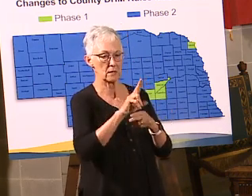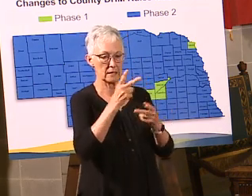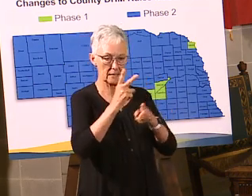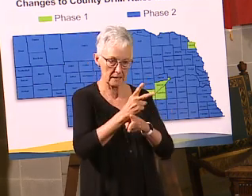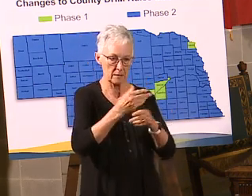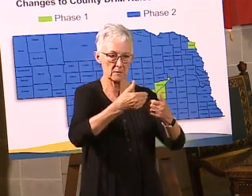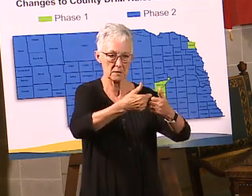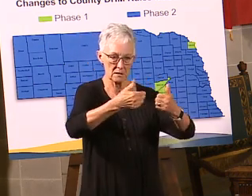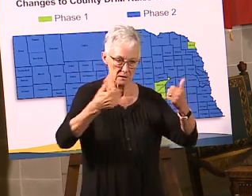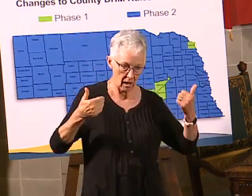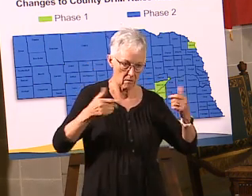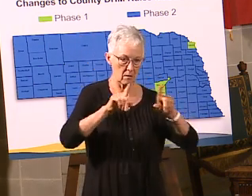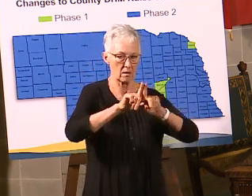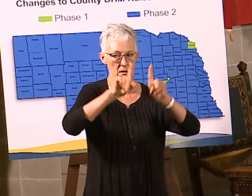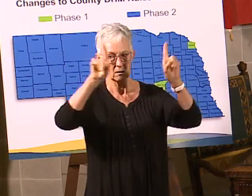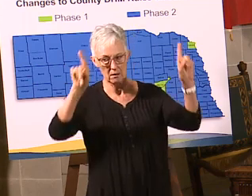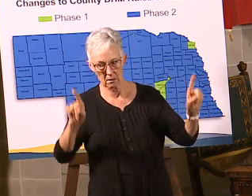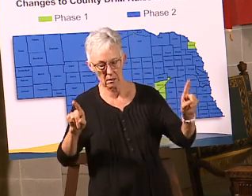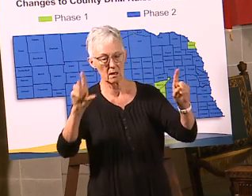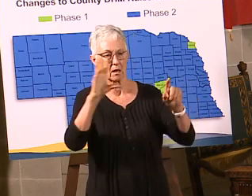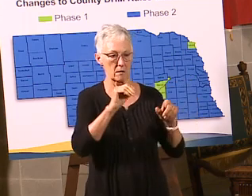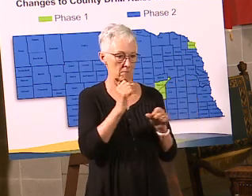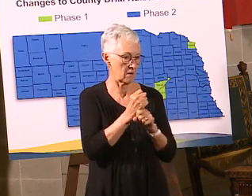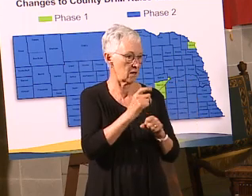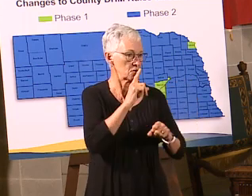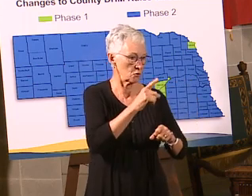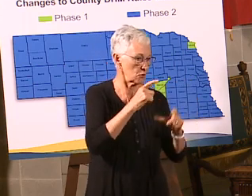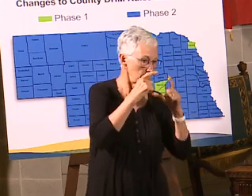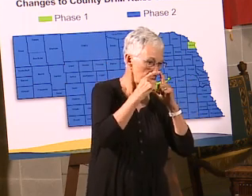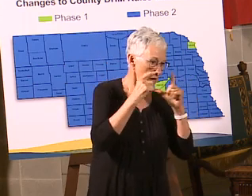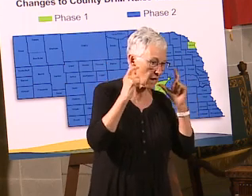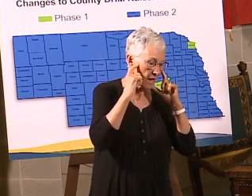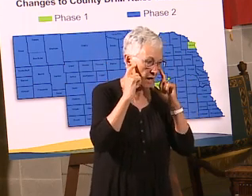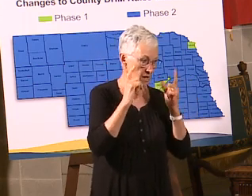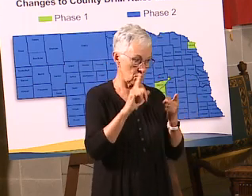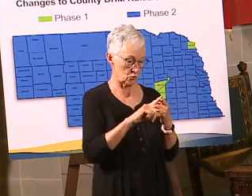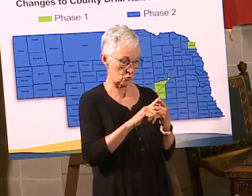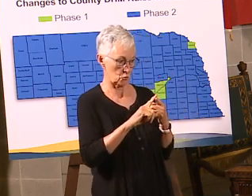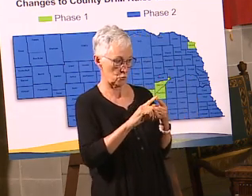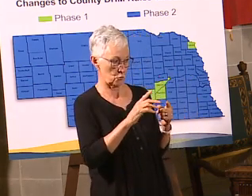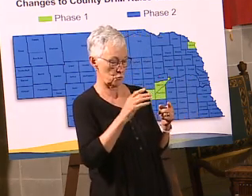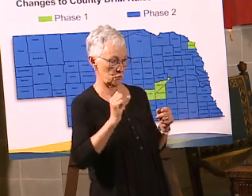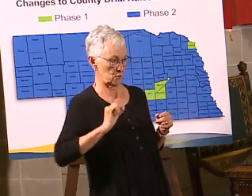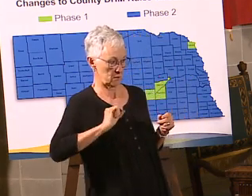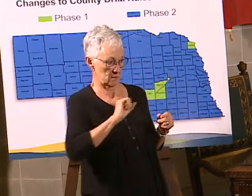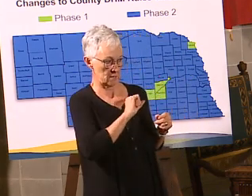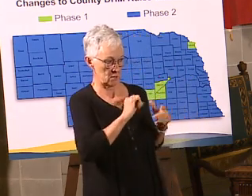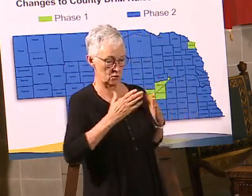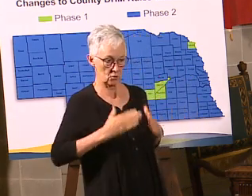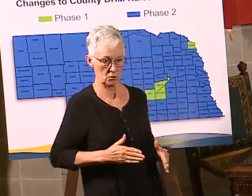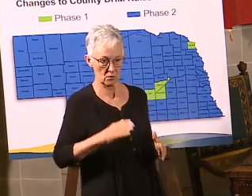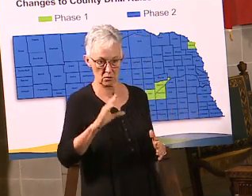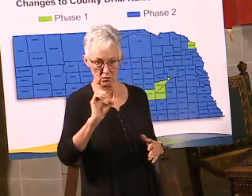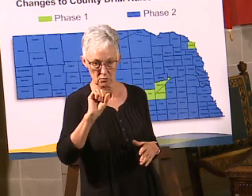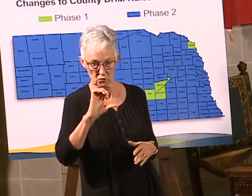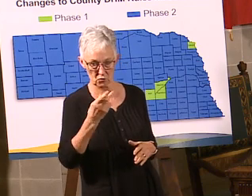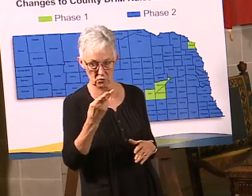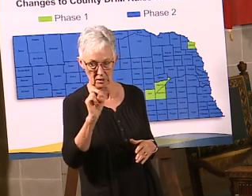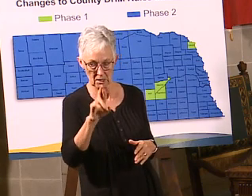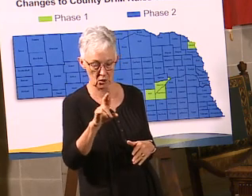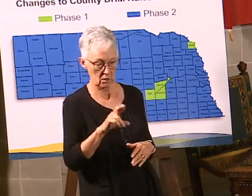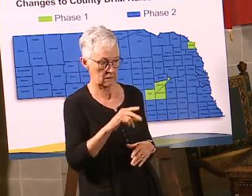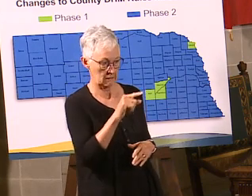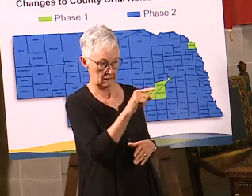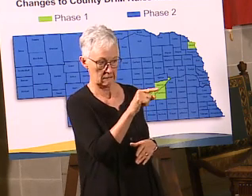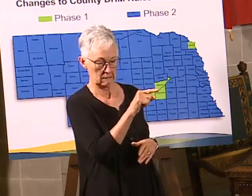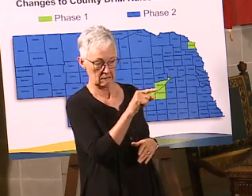can limit the spread of that virus. With regard to speakers here, that's really his body to manage and determine how he is going